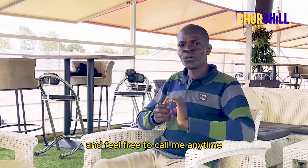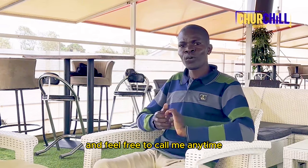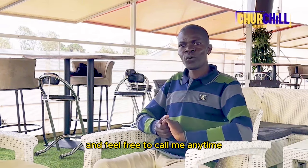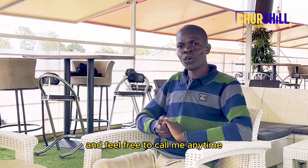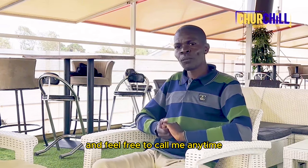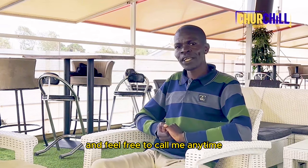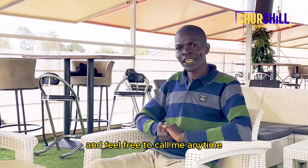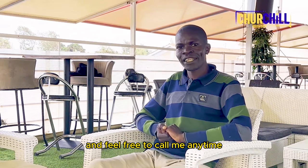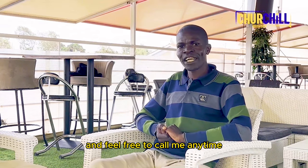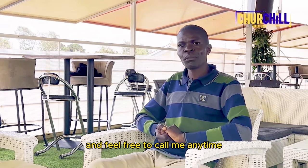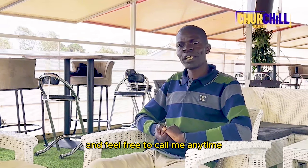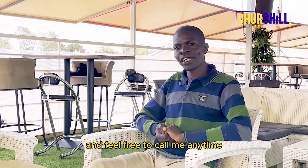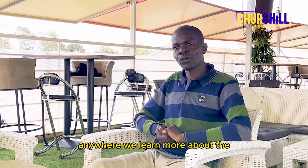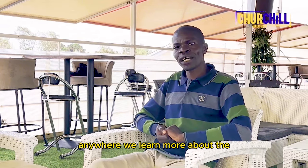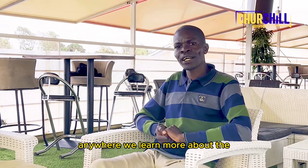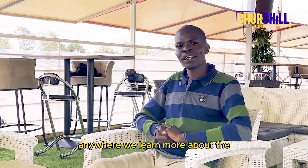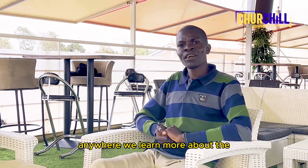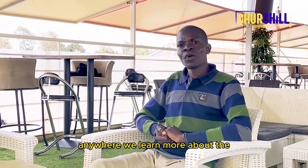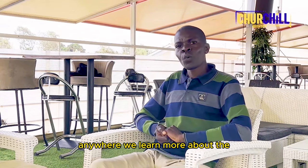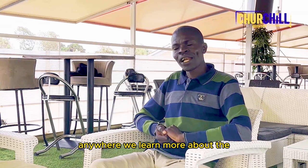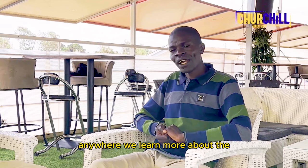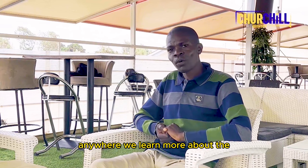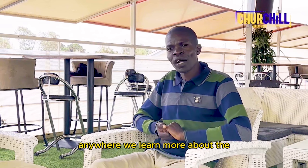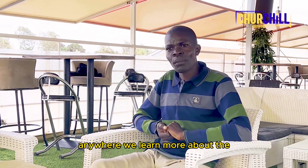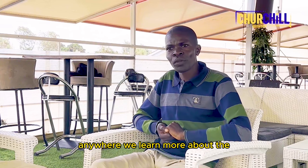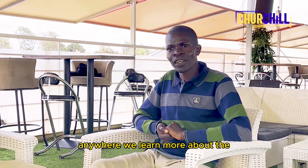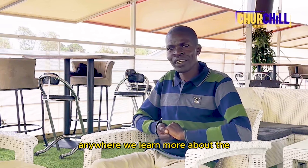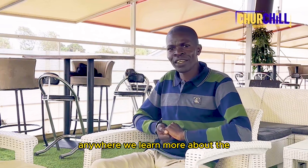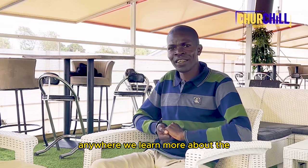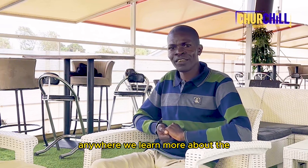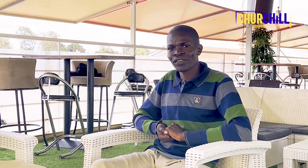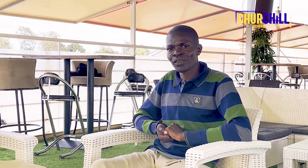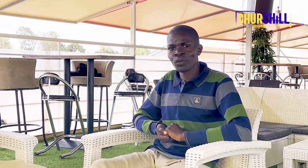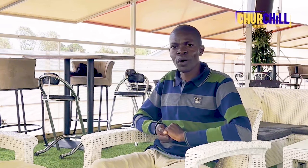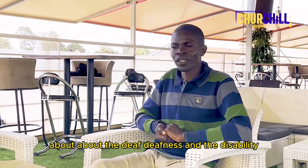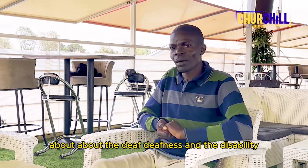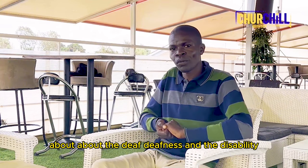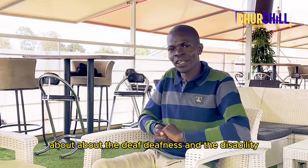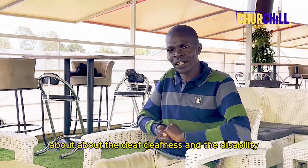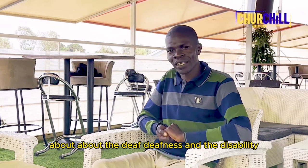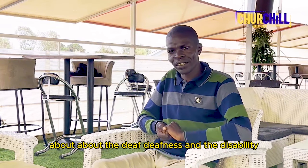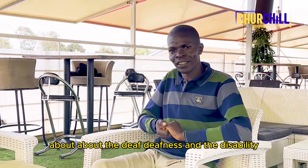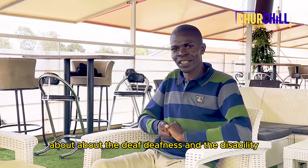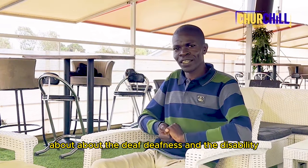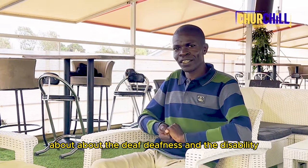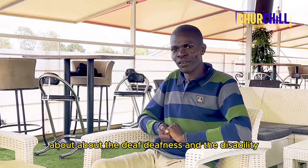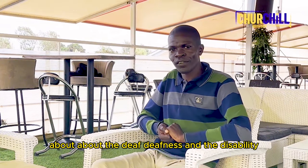call me anytime, anywhere. We learn more about the, about the deafness,